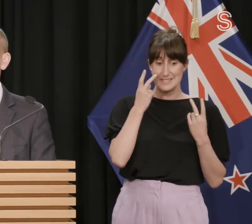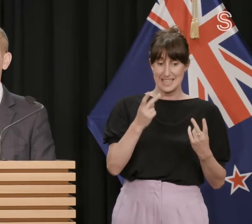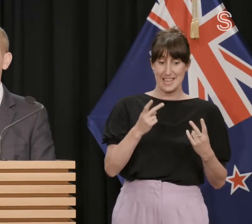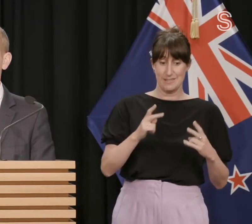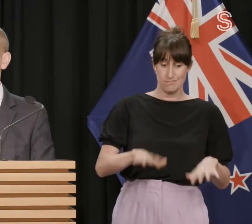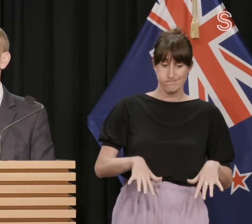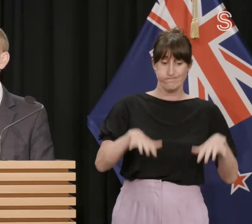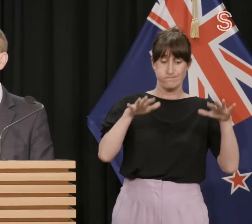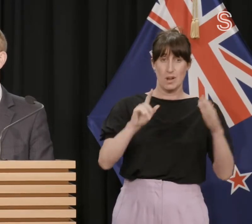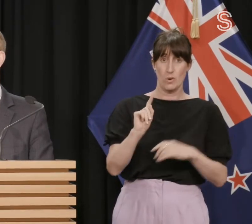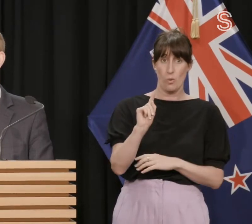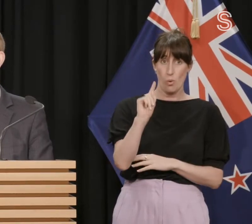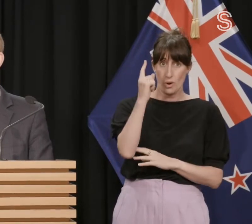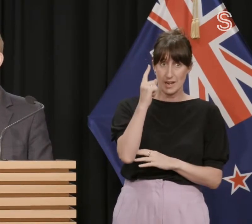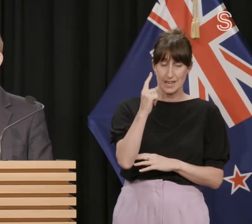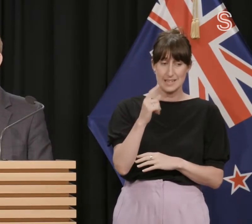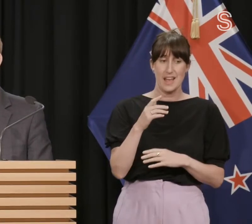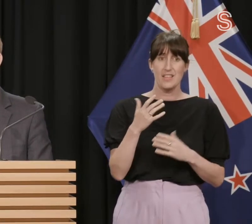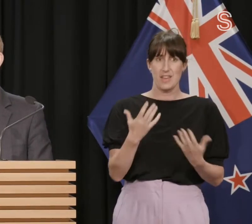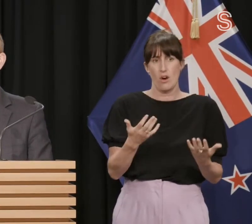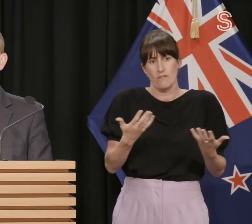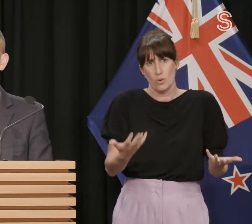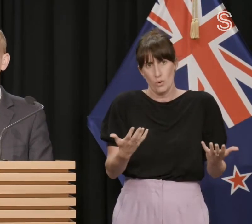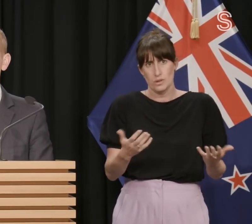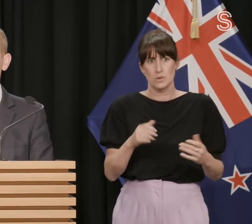Friday would test the infrastructure.